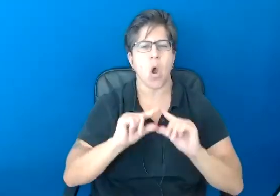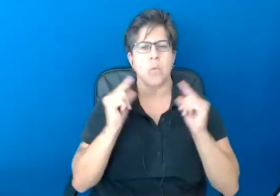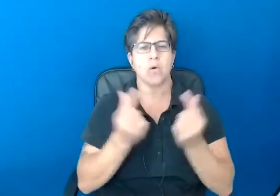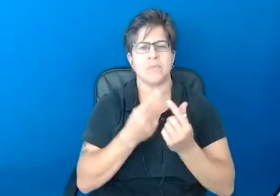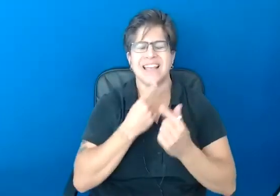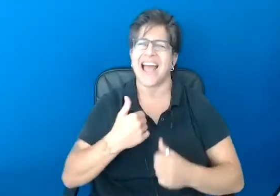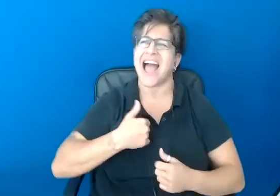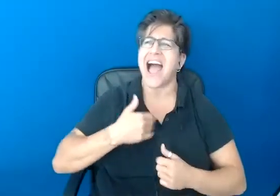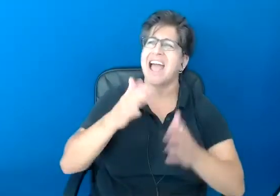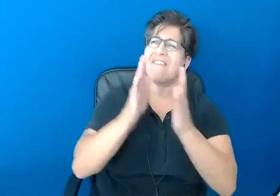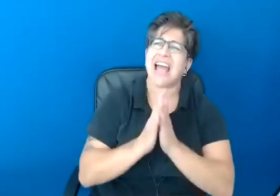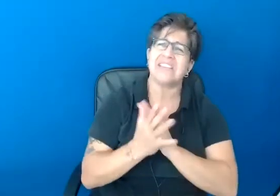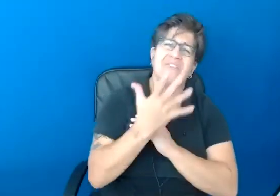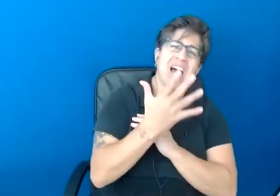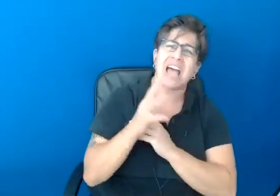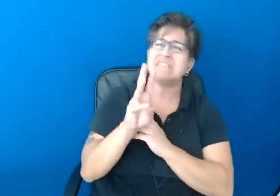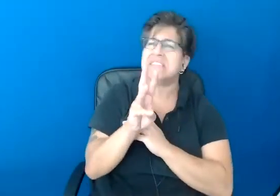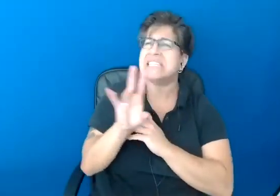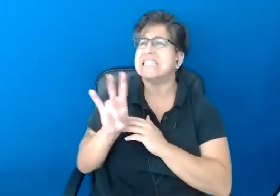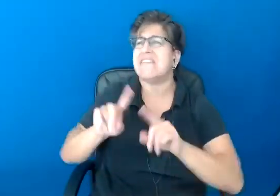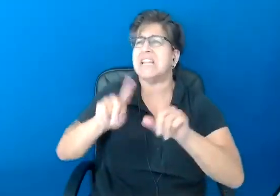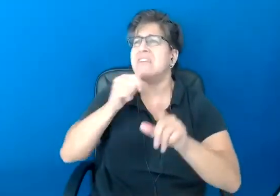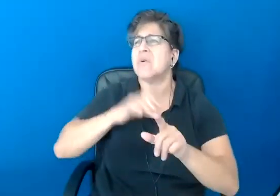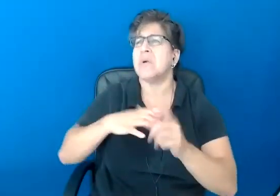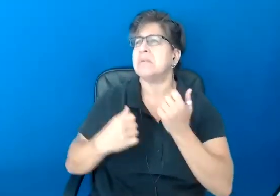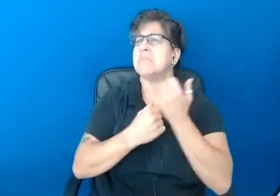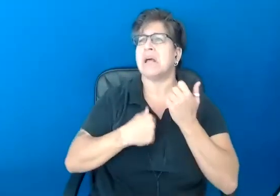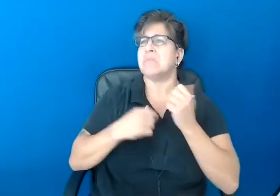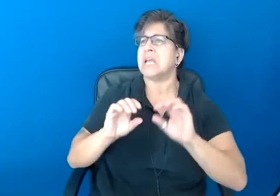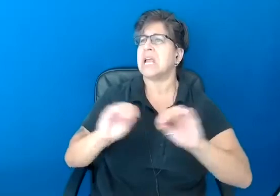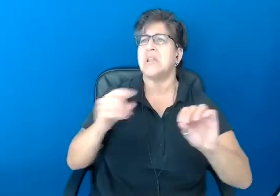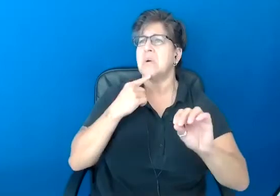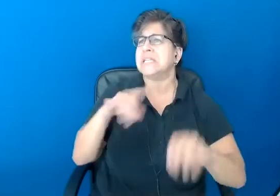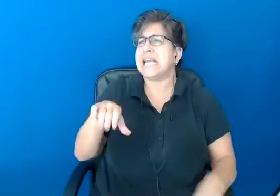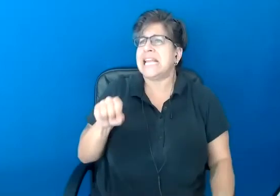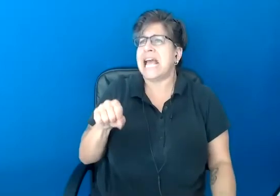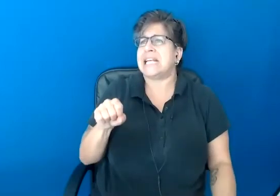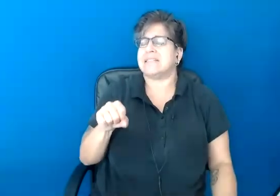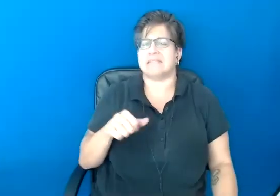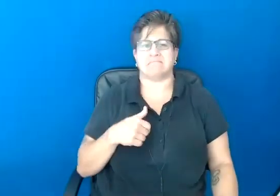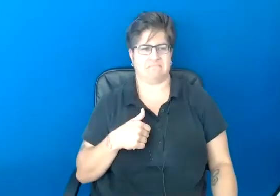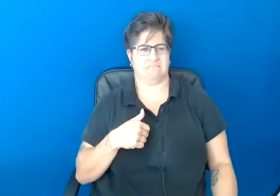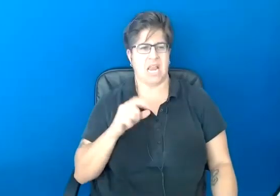I have to make sure to put my hand on my head, because I think the top of my head's going to blow off. I don't understand